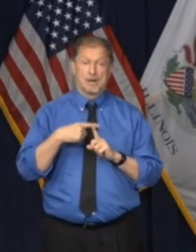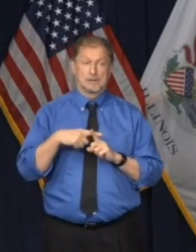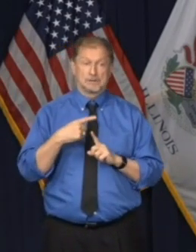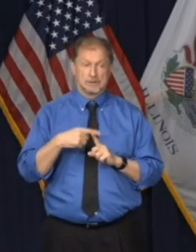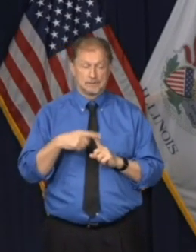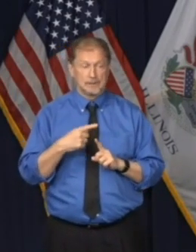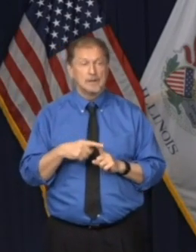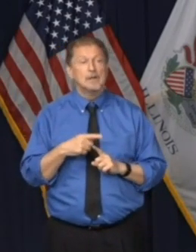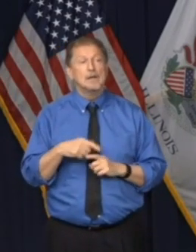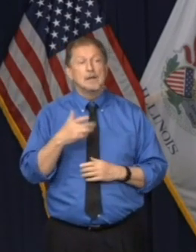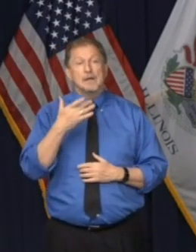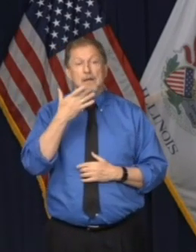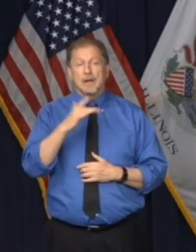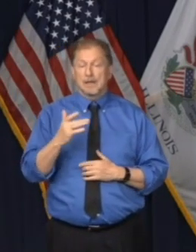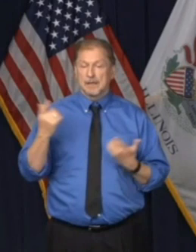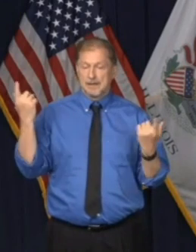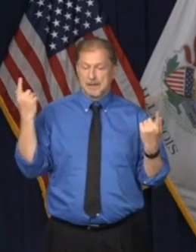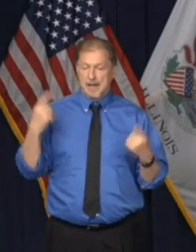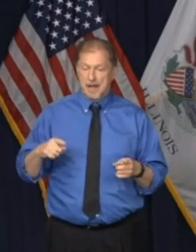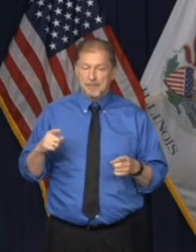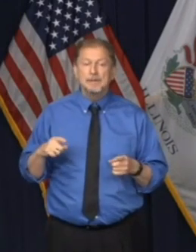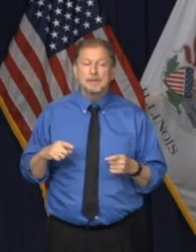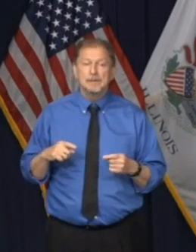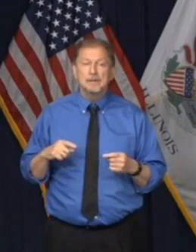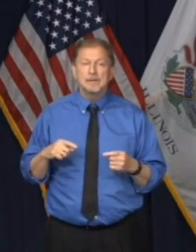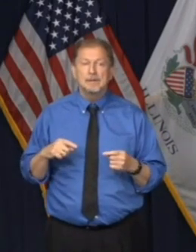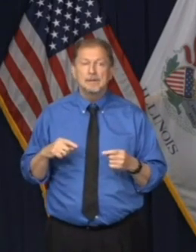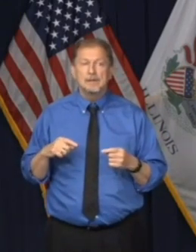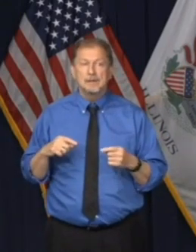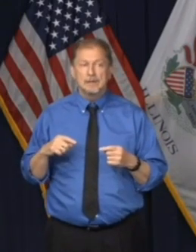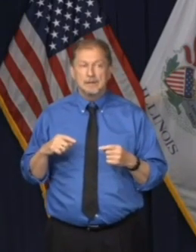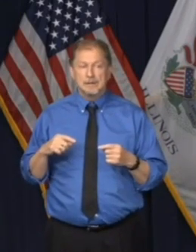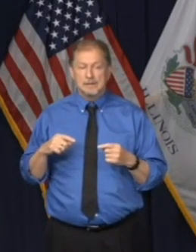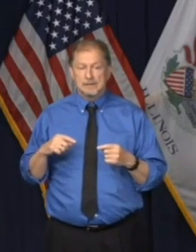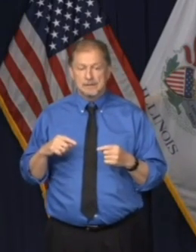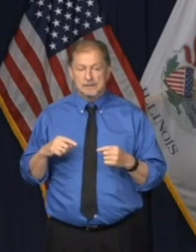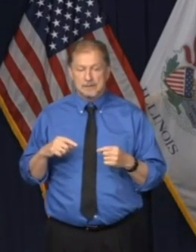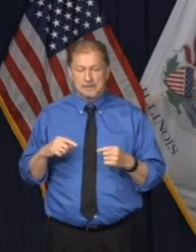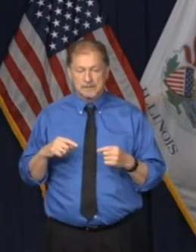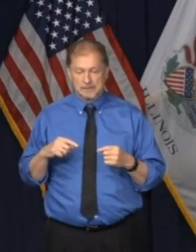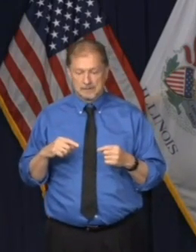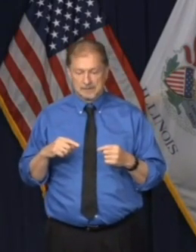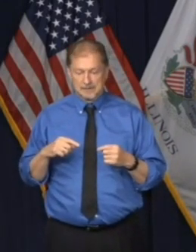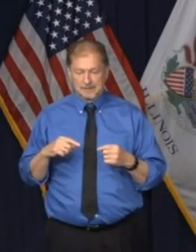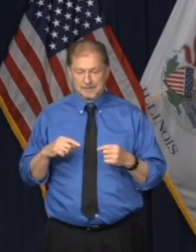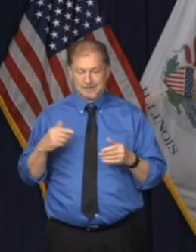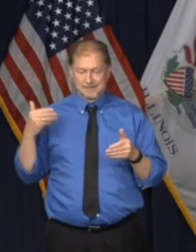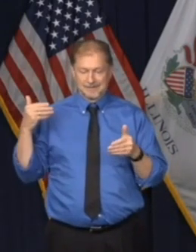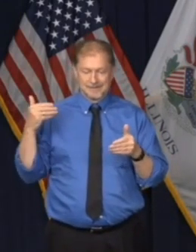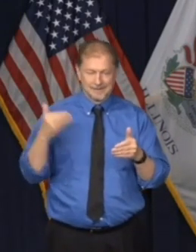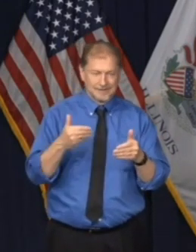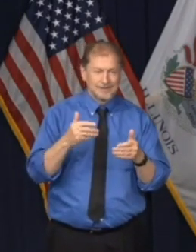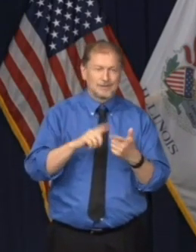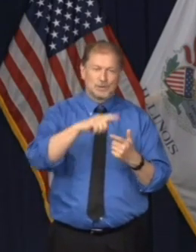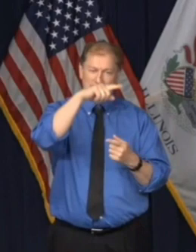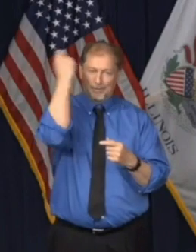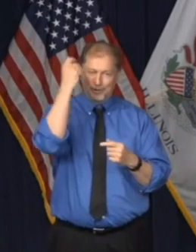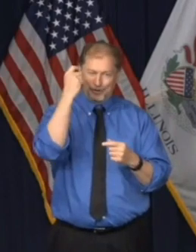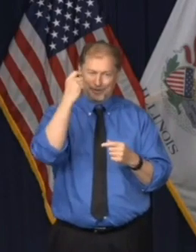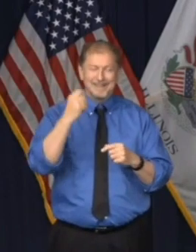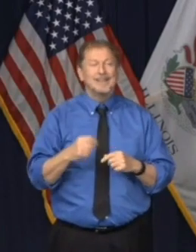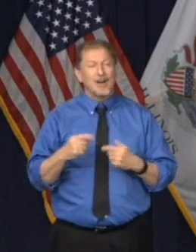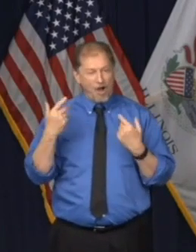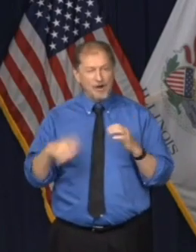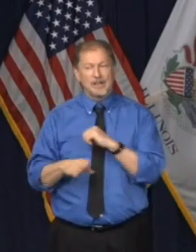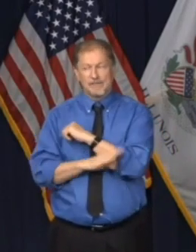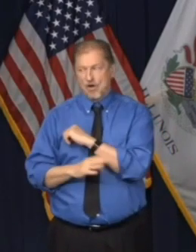at a time of year when, it isn't taking out all the education for the entire school year. But it